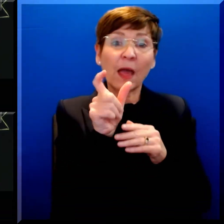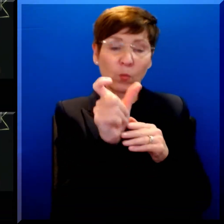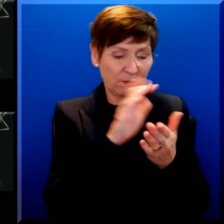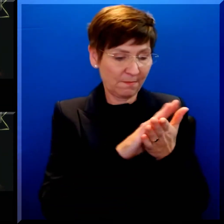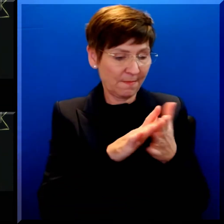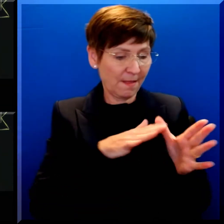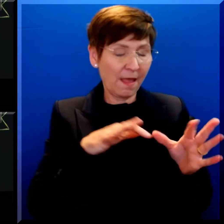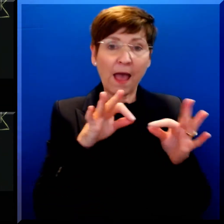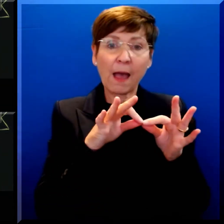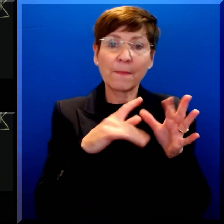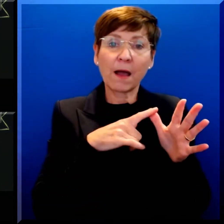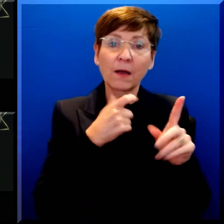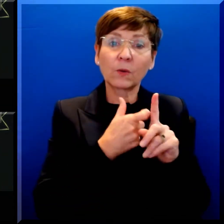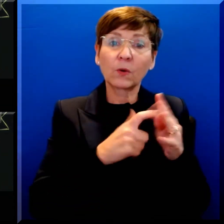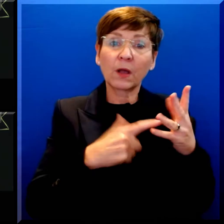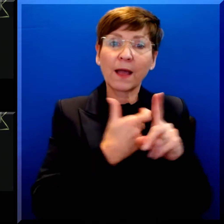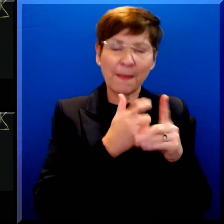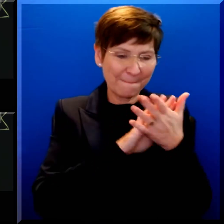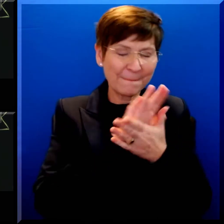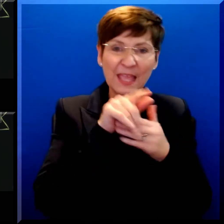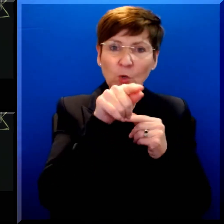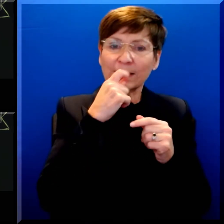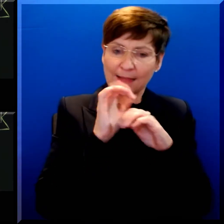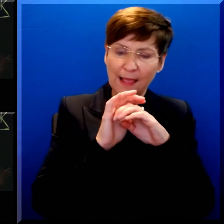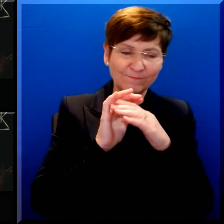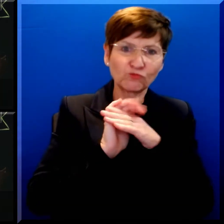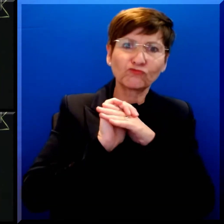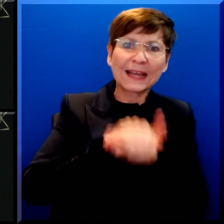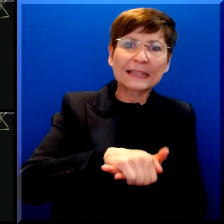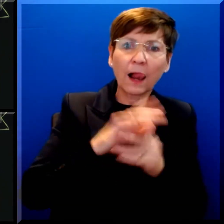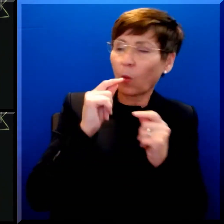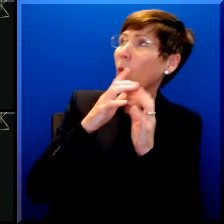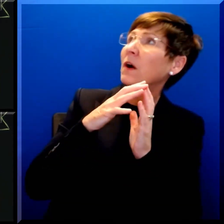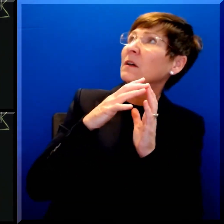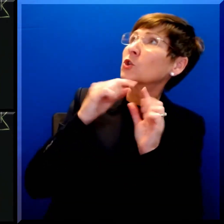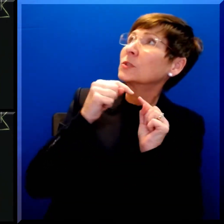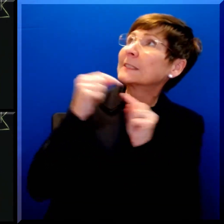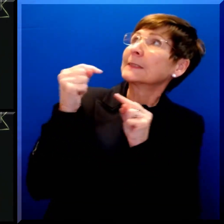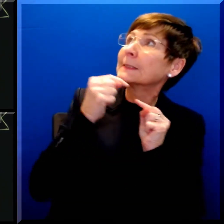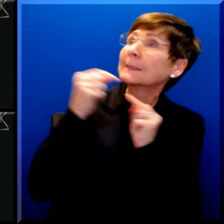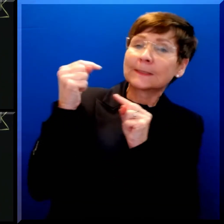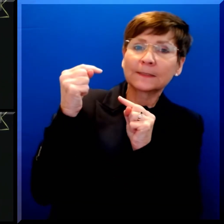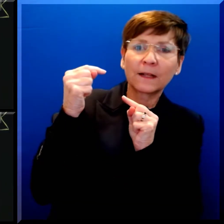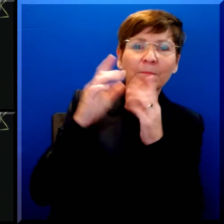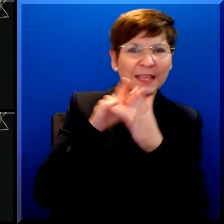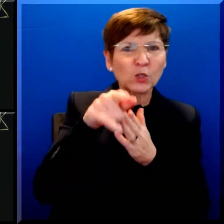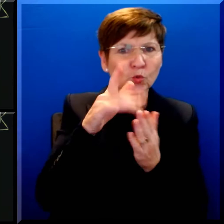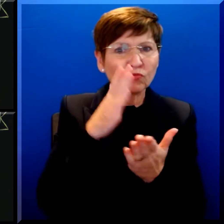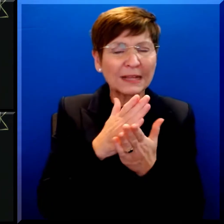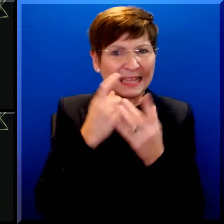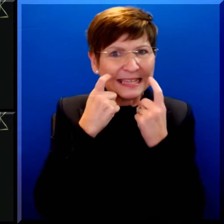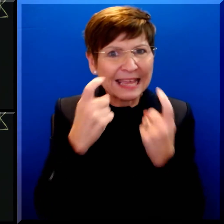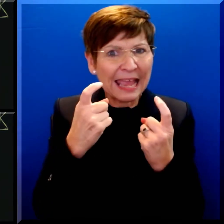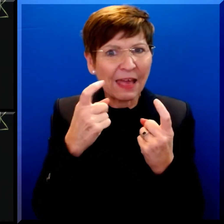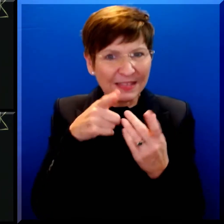wrestle or embrace. And when wrestling with God is not a sign of weak faith, it actually shows that you care deeply. What do you do when